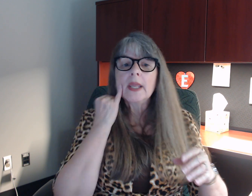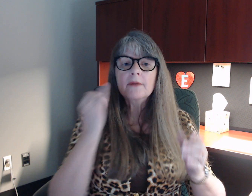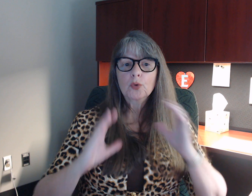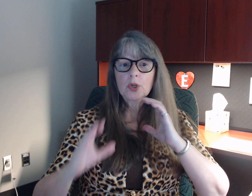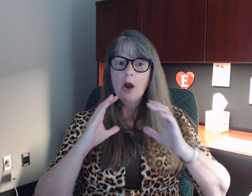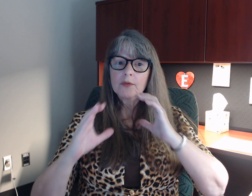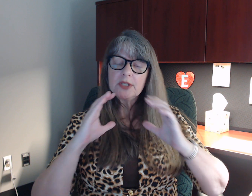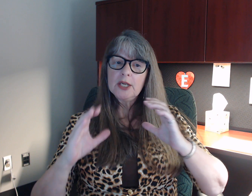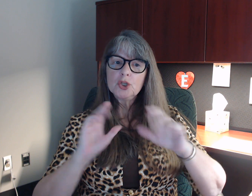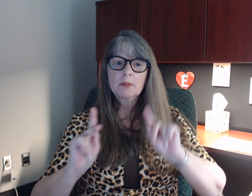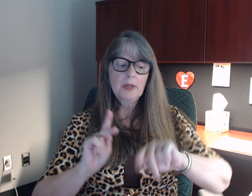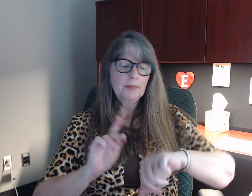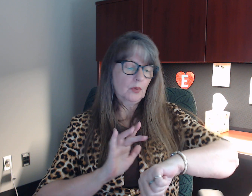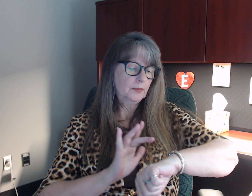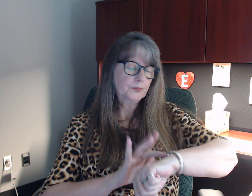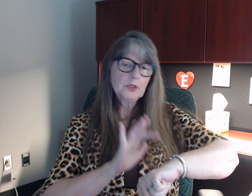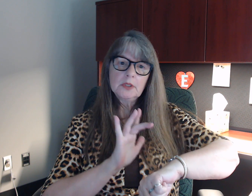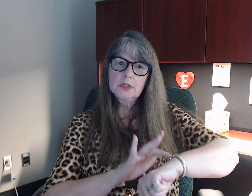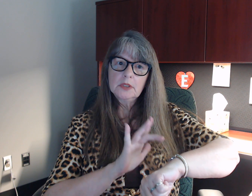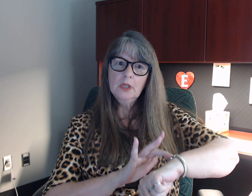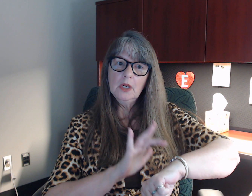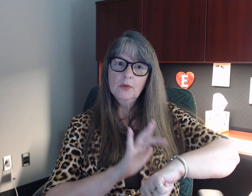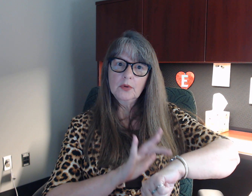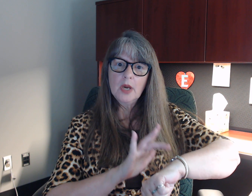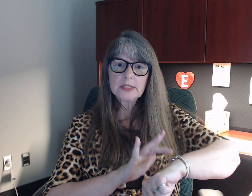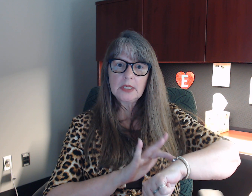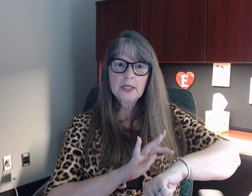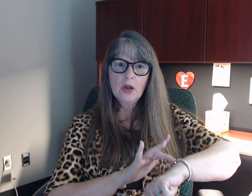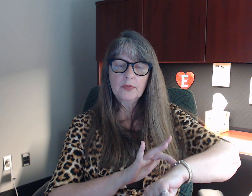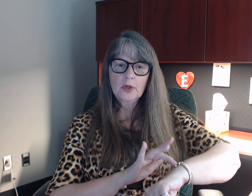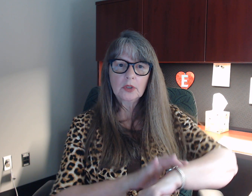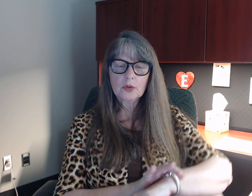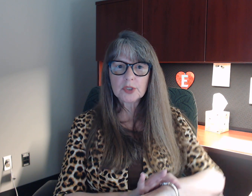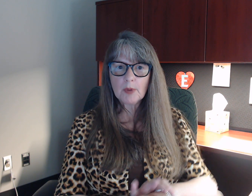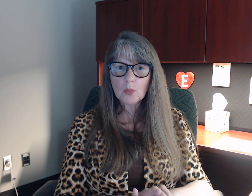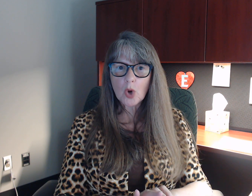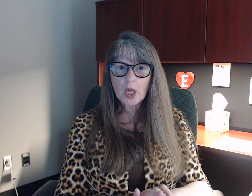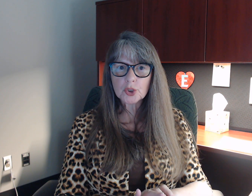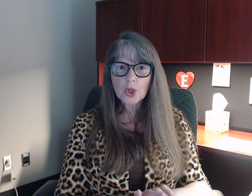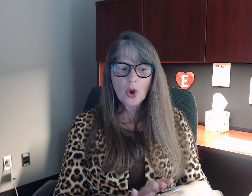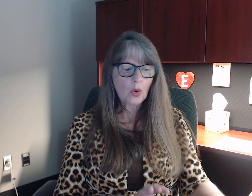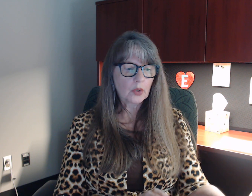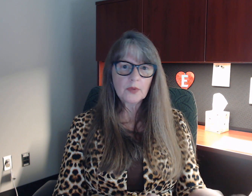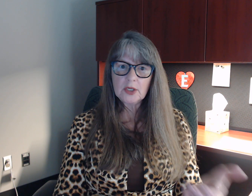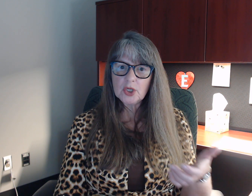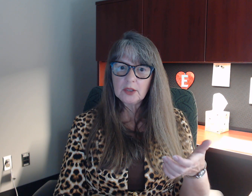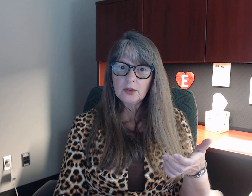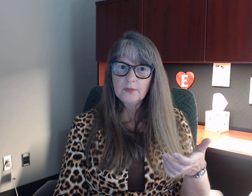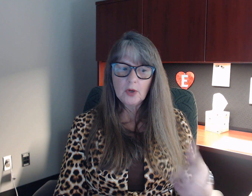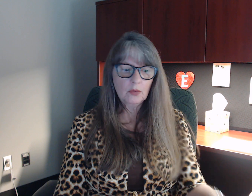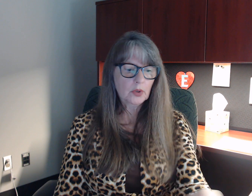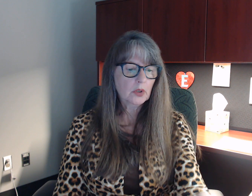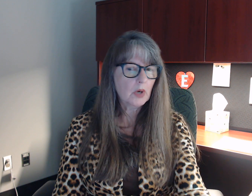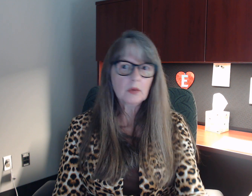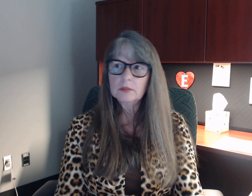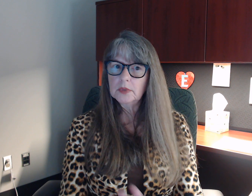you're in a conversation and people are going, dun, dun, they're constantly on their little smartwatch or they check their phone and go, oh, and